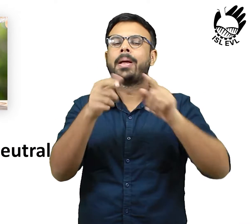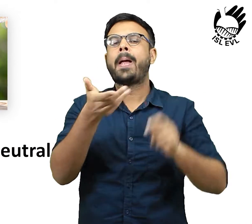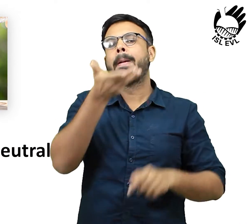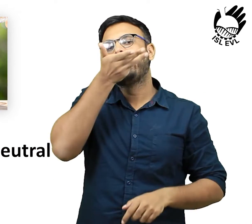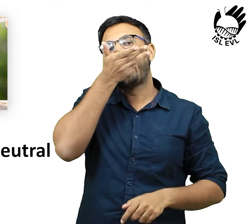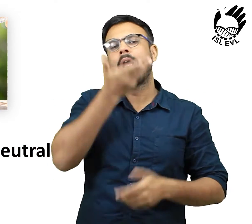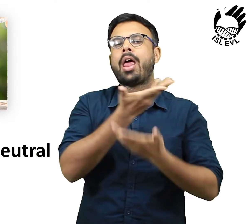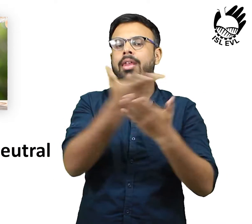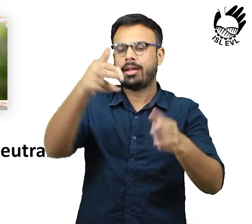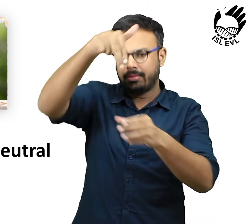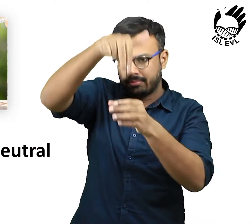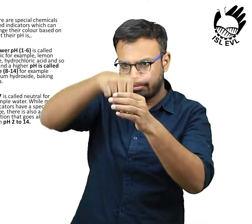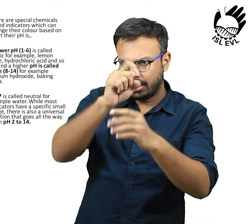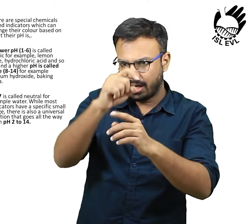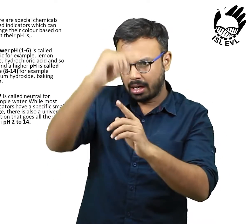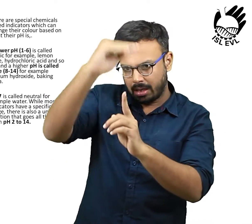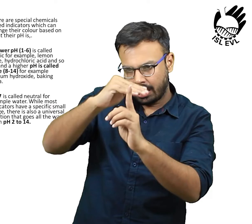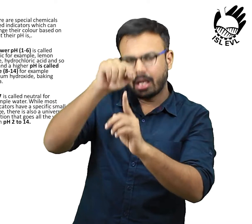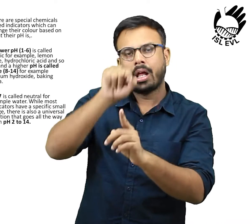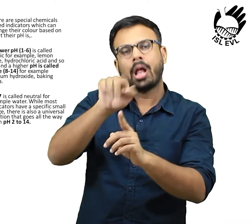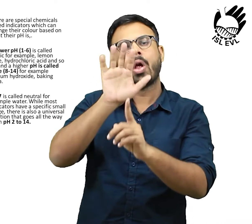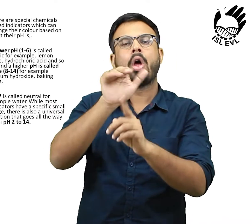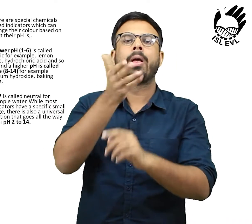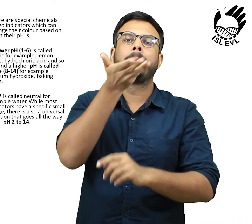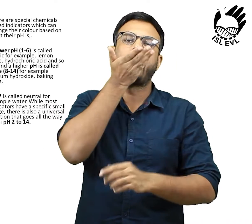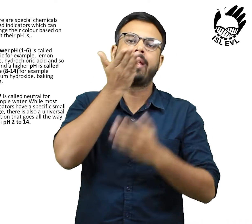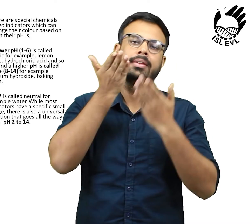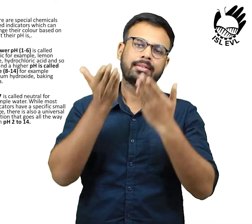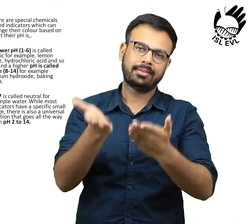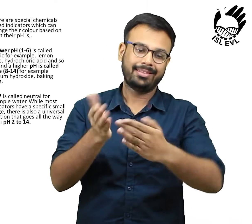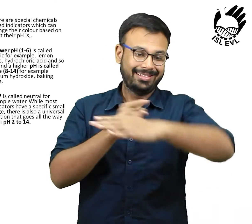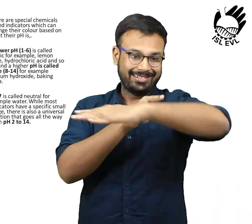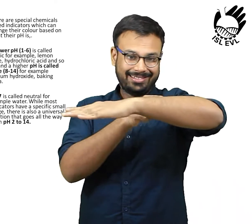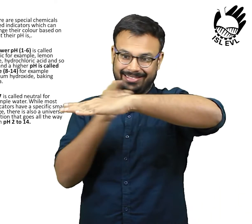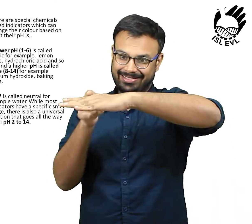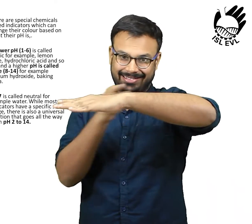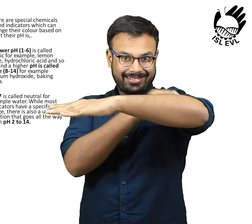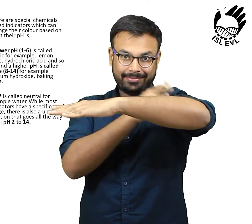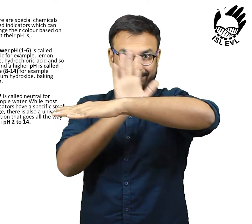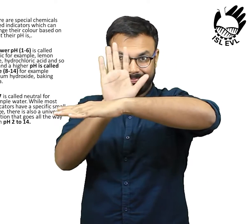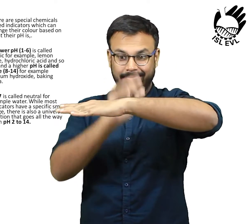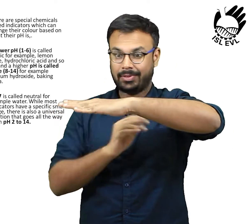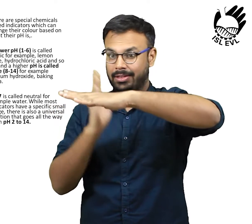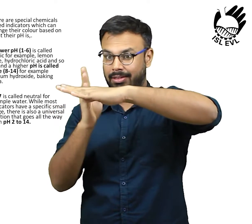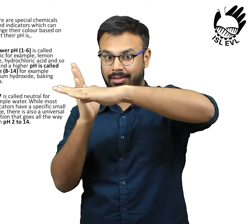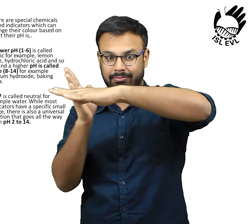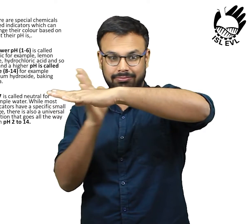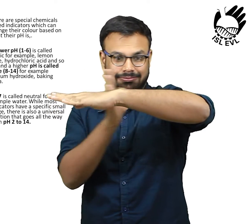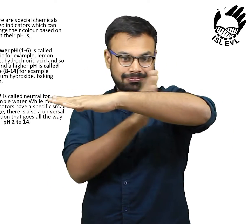pH 7 is called neutral. For example, water.